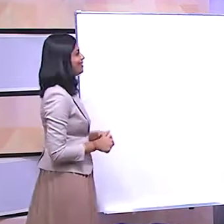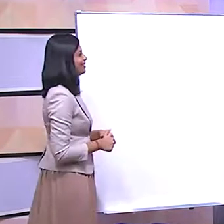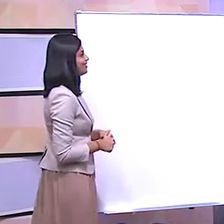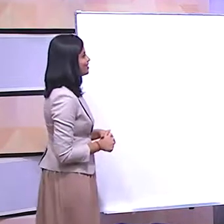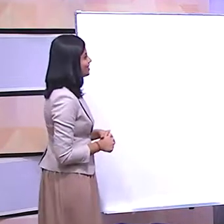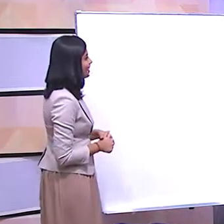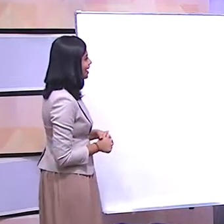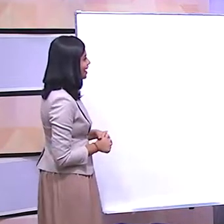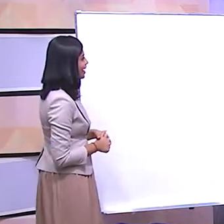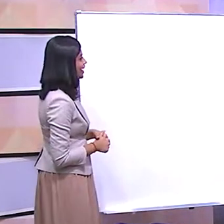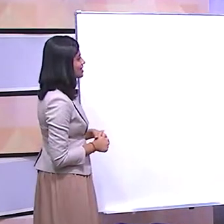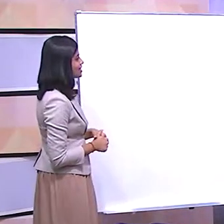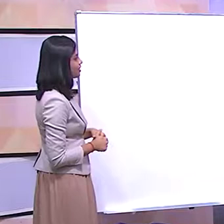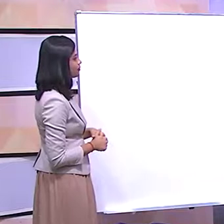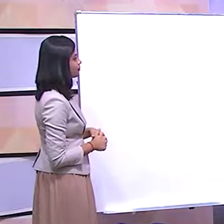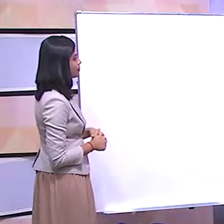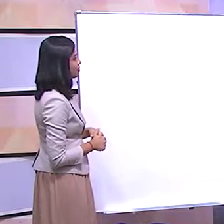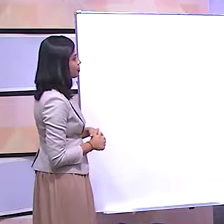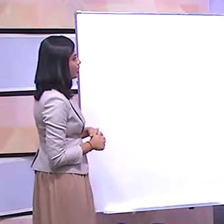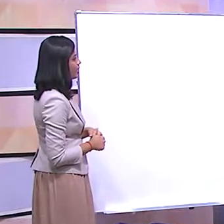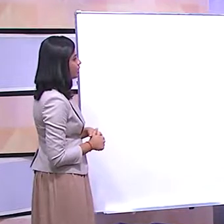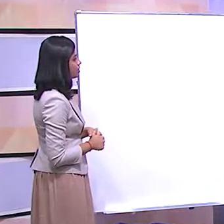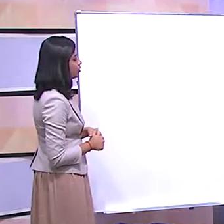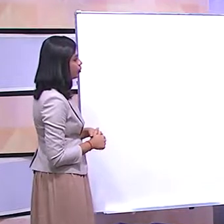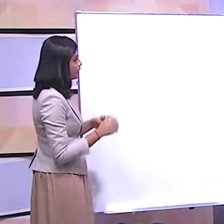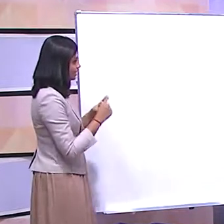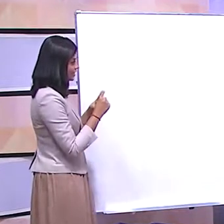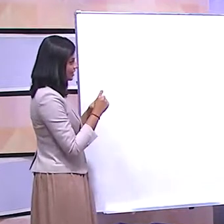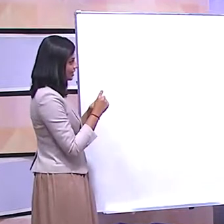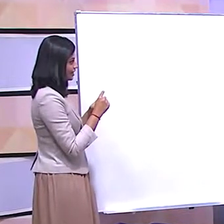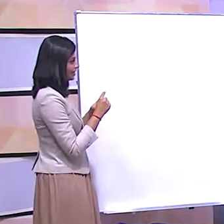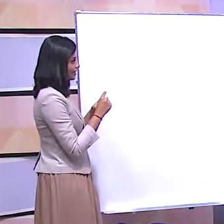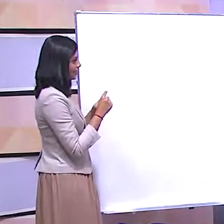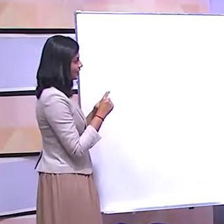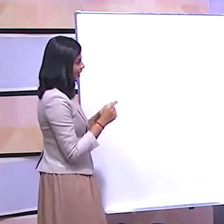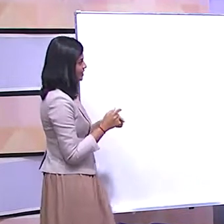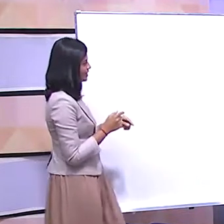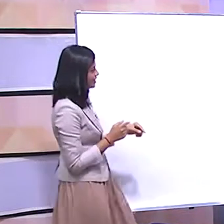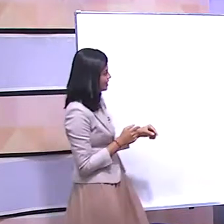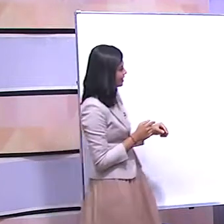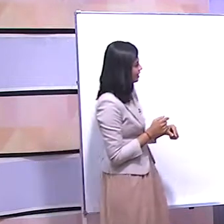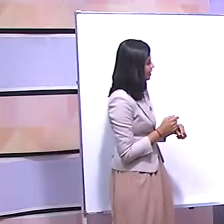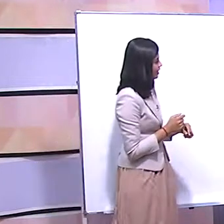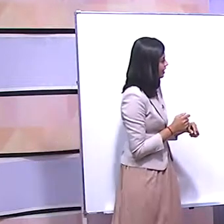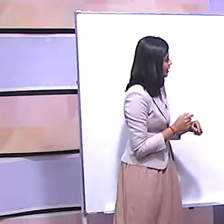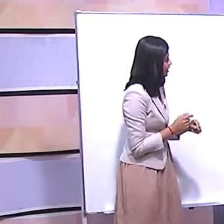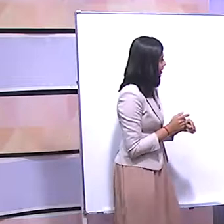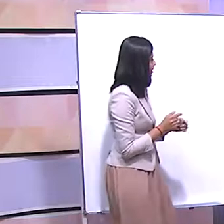the signing. Yes. Okay. And also the word? The word? Yes. Is okay,